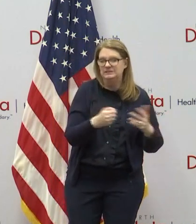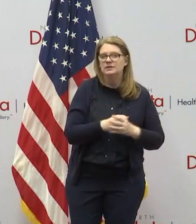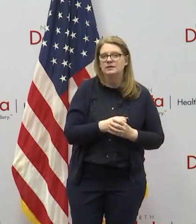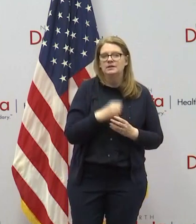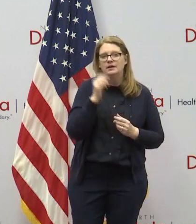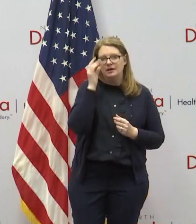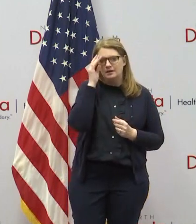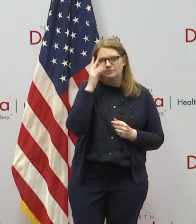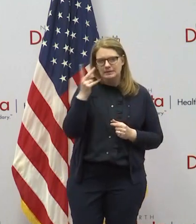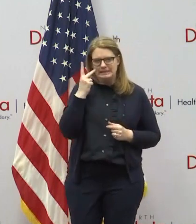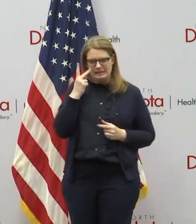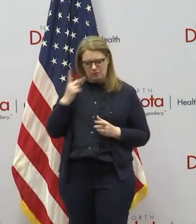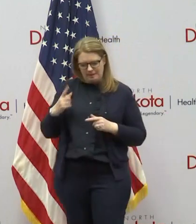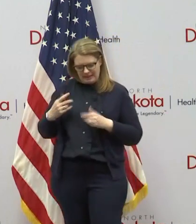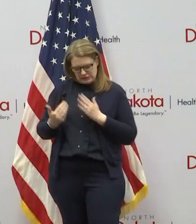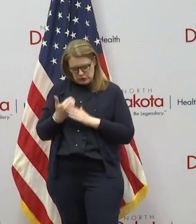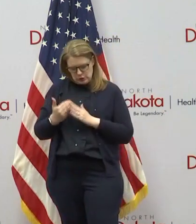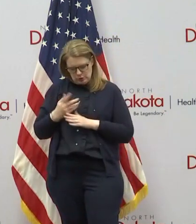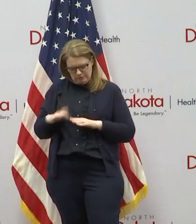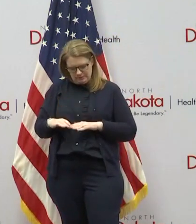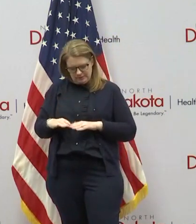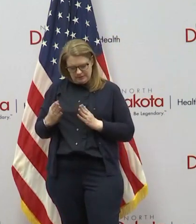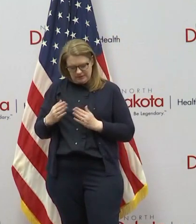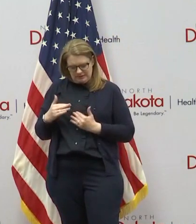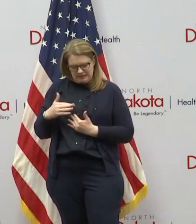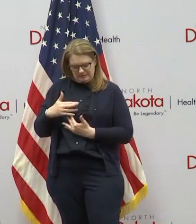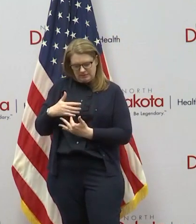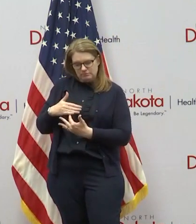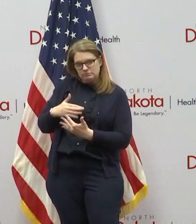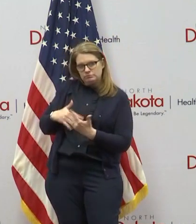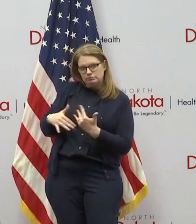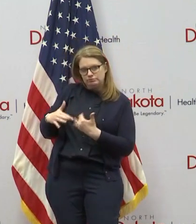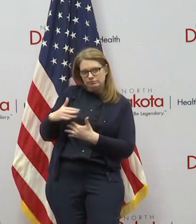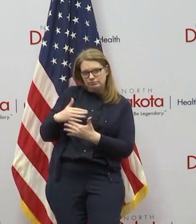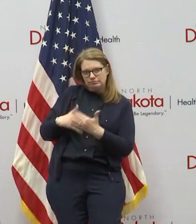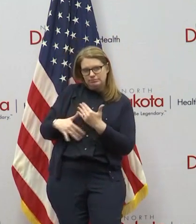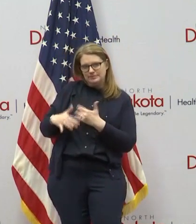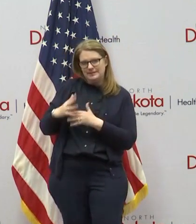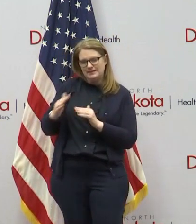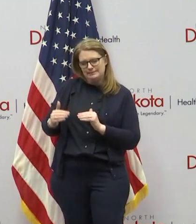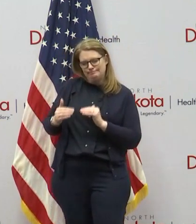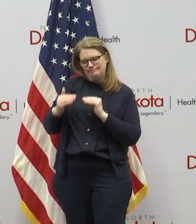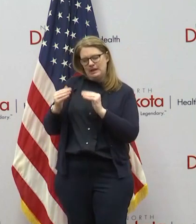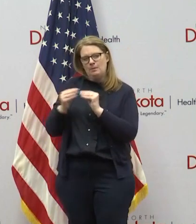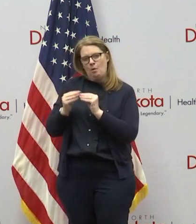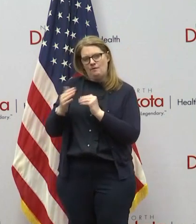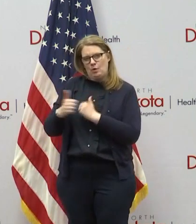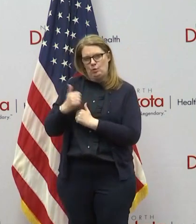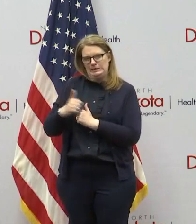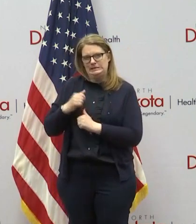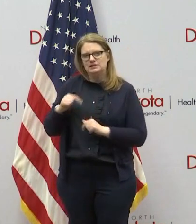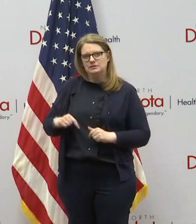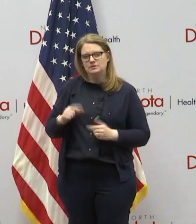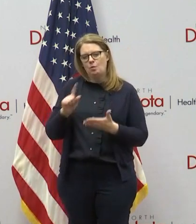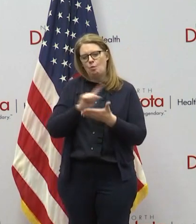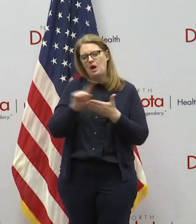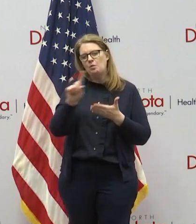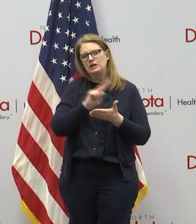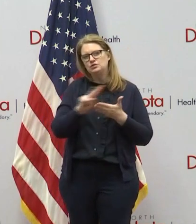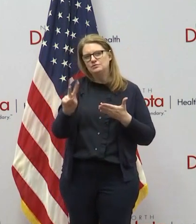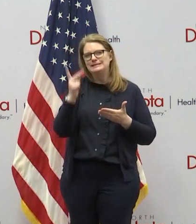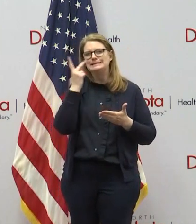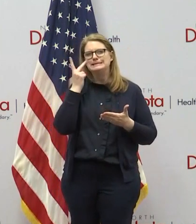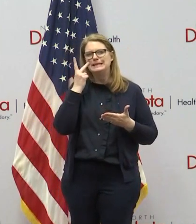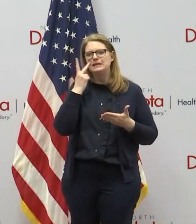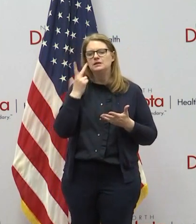of interaction and transmissible moments that we've interjected back into the economy starting today. It'll take us a week or two to start